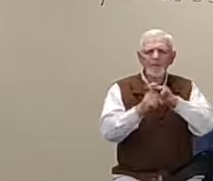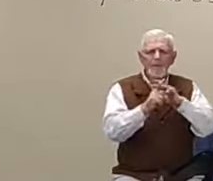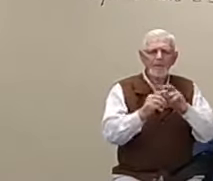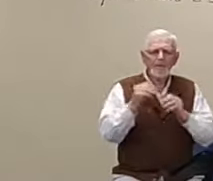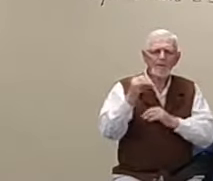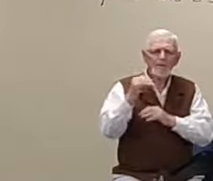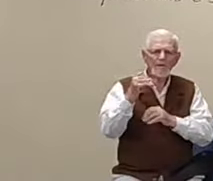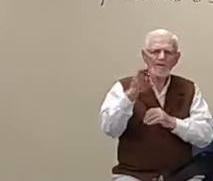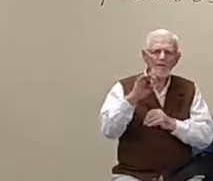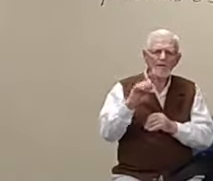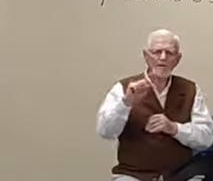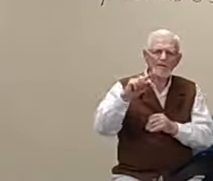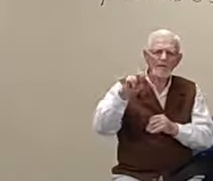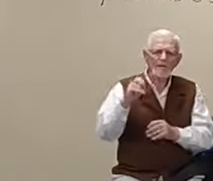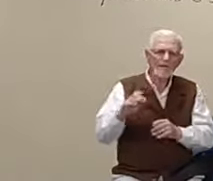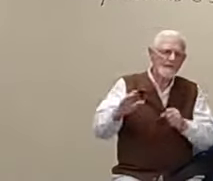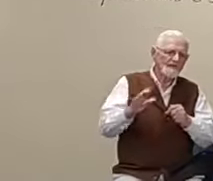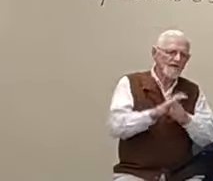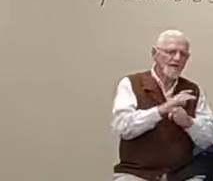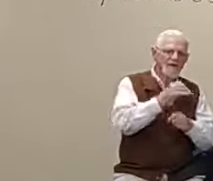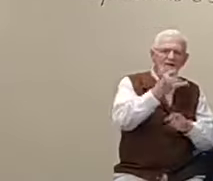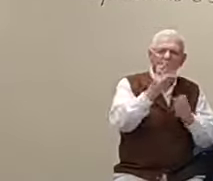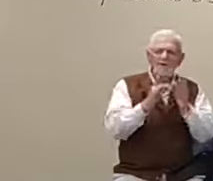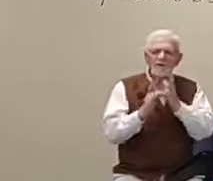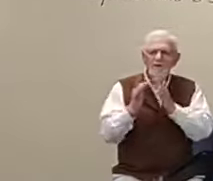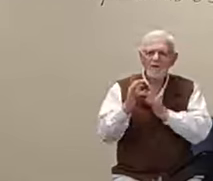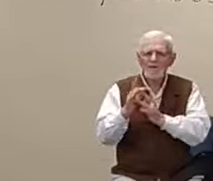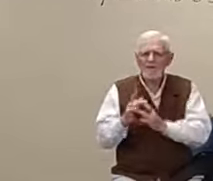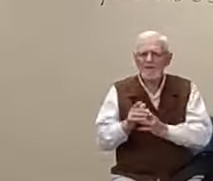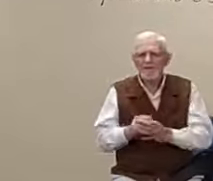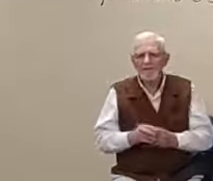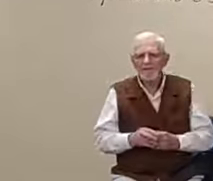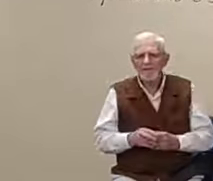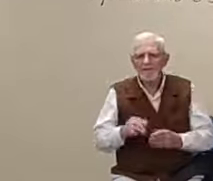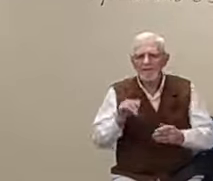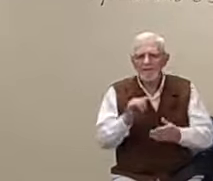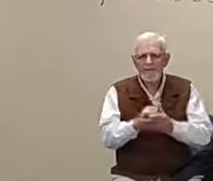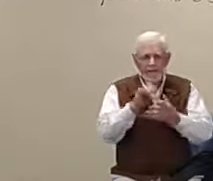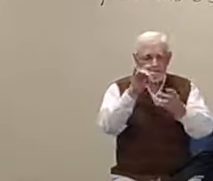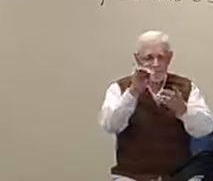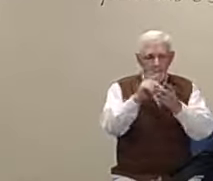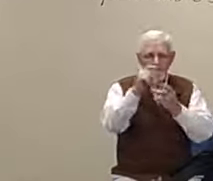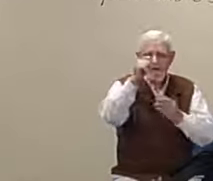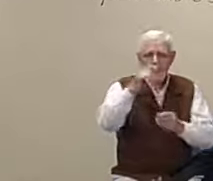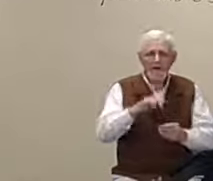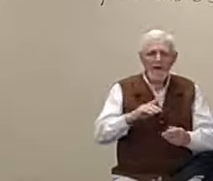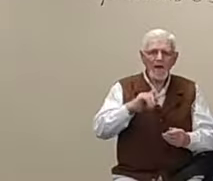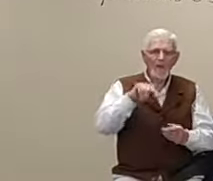the stature, the fullness of Christ. All right? And so that's the perfect man, is when we